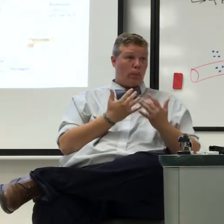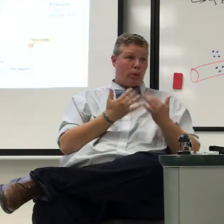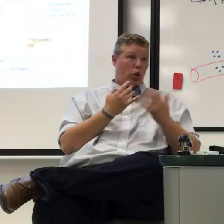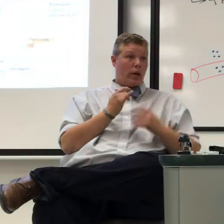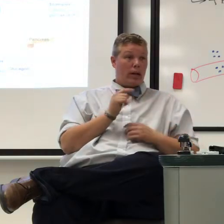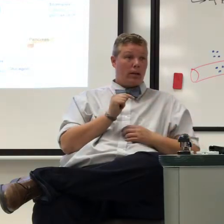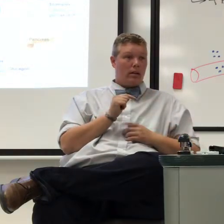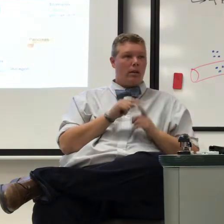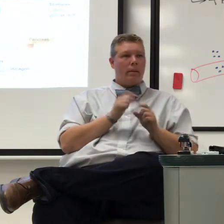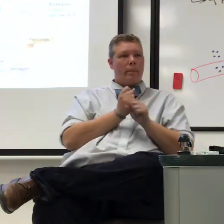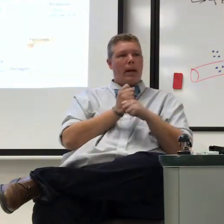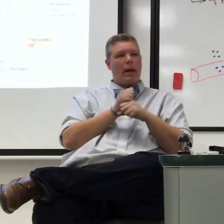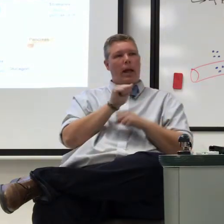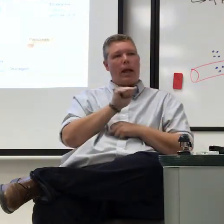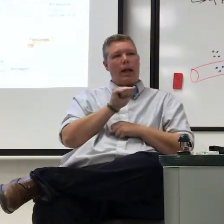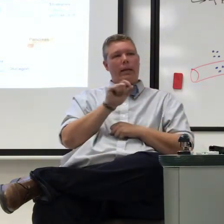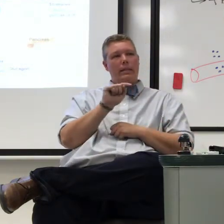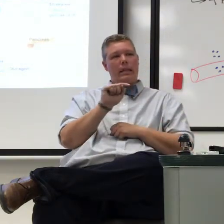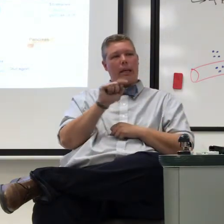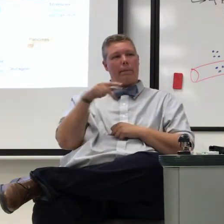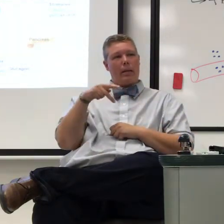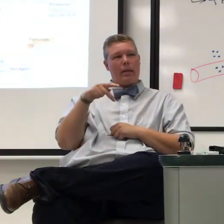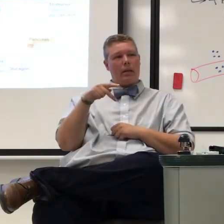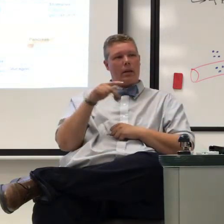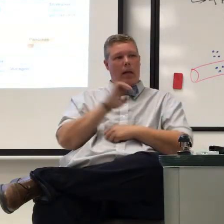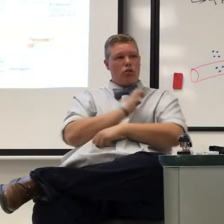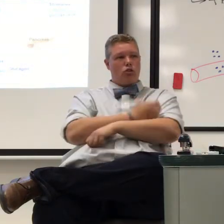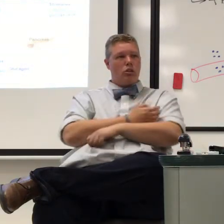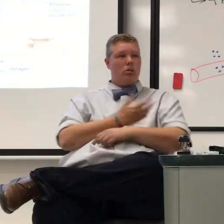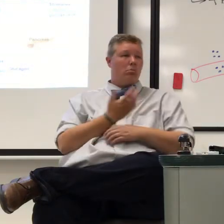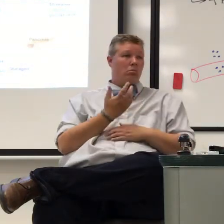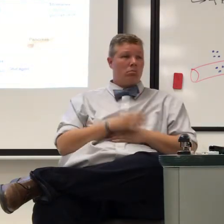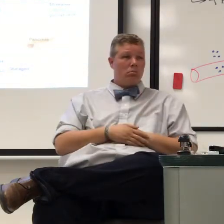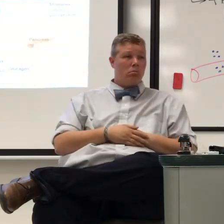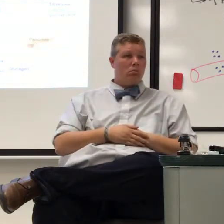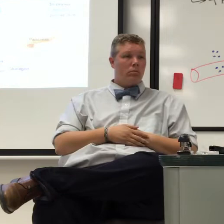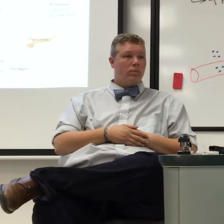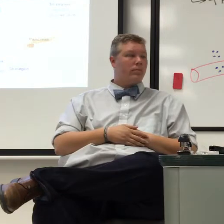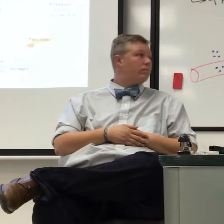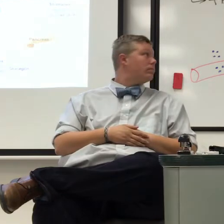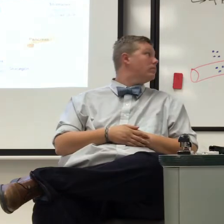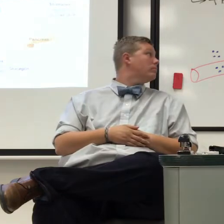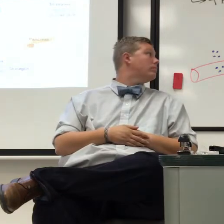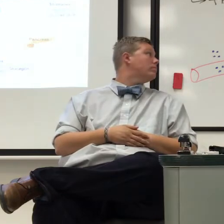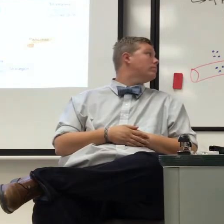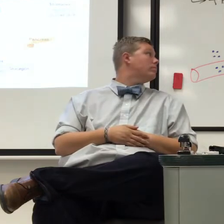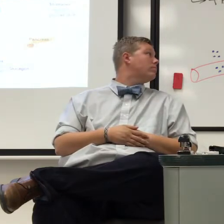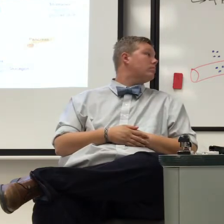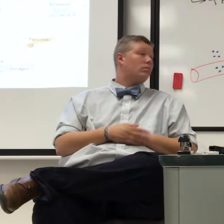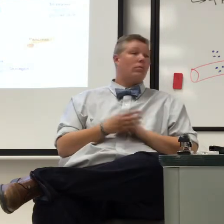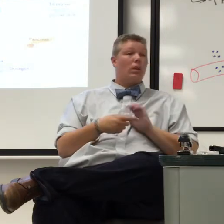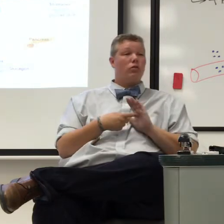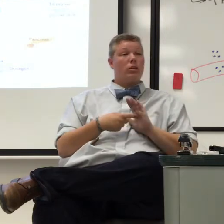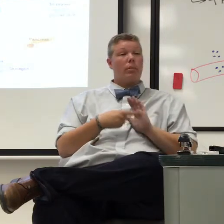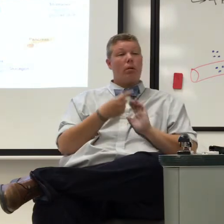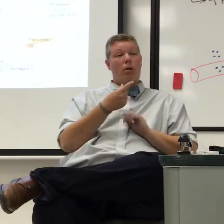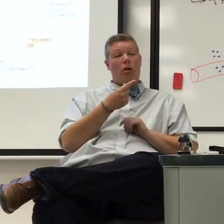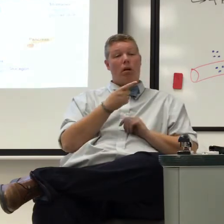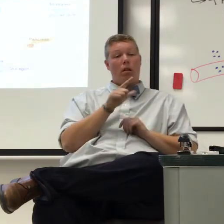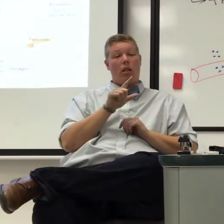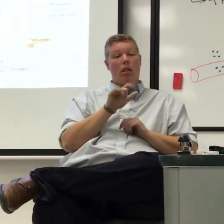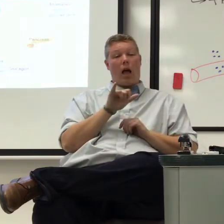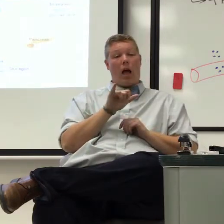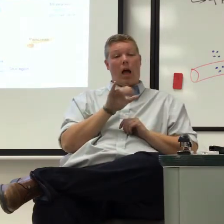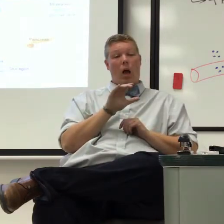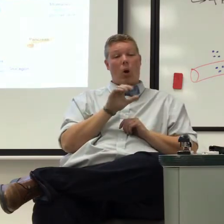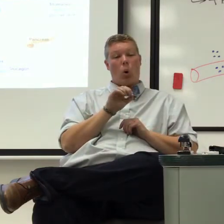make ATP out of it. You can study glycolysis. They can store it for energy. For example, glycogen